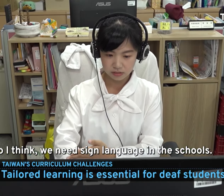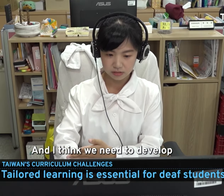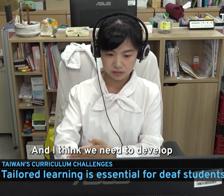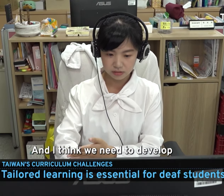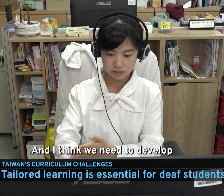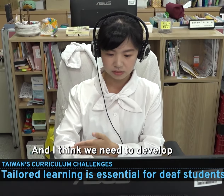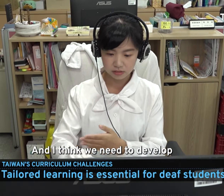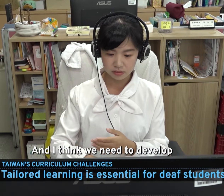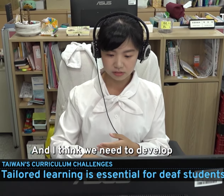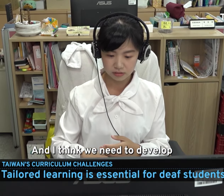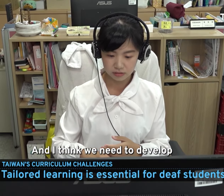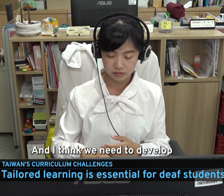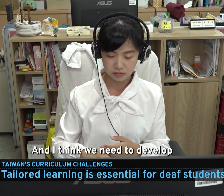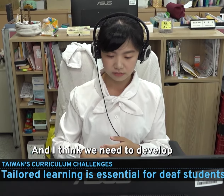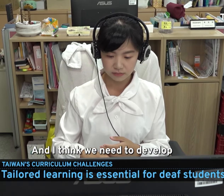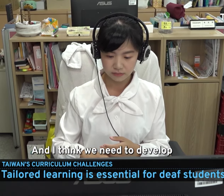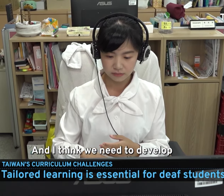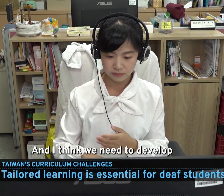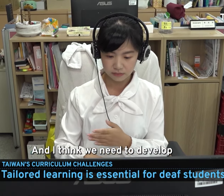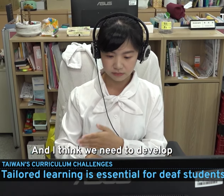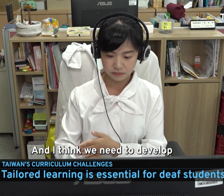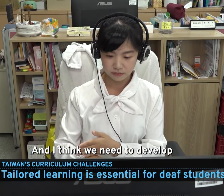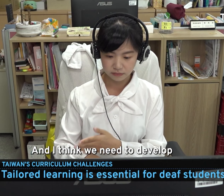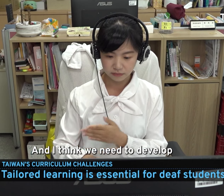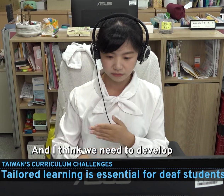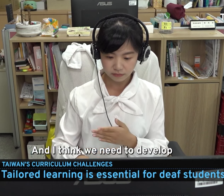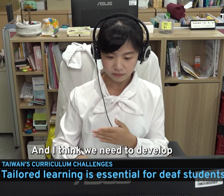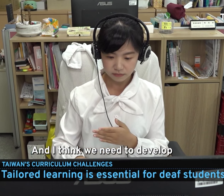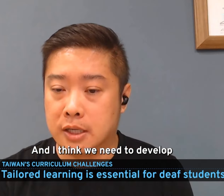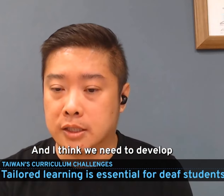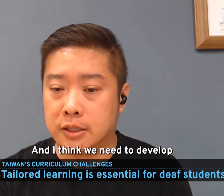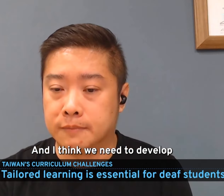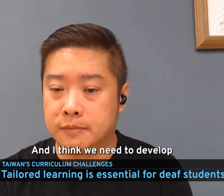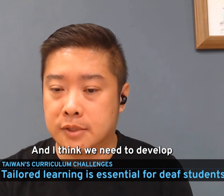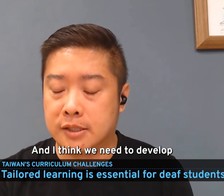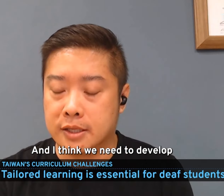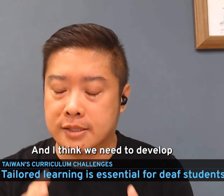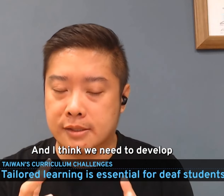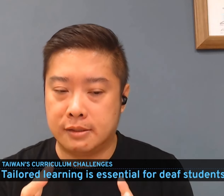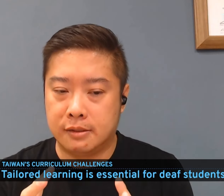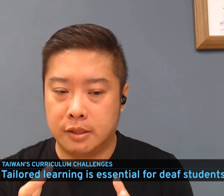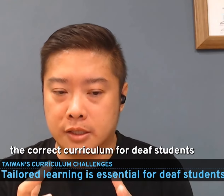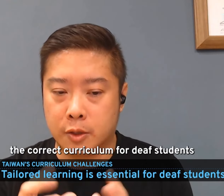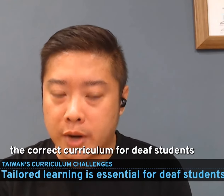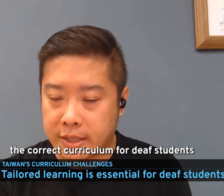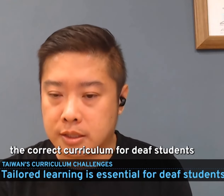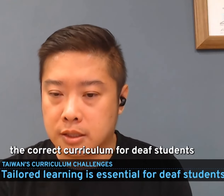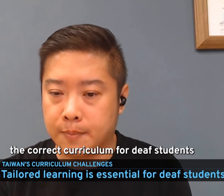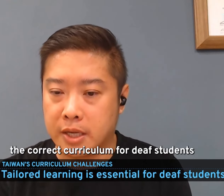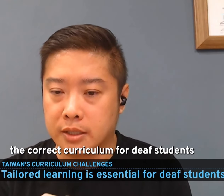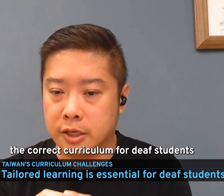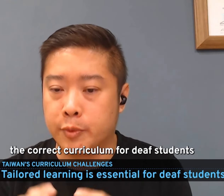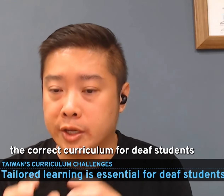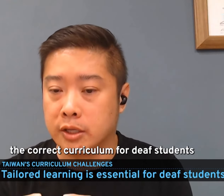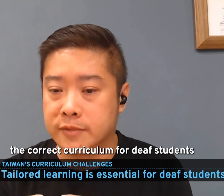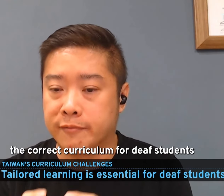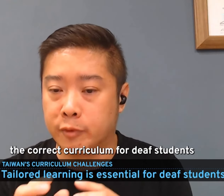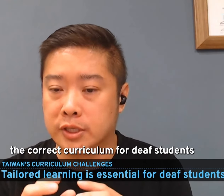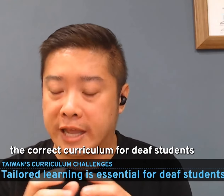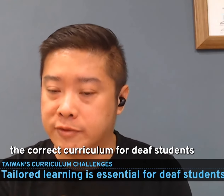and I think we need to develop the correct, curriculums for deaf